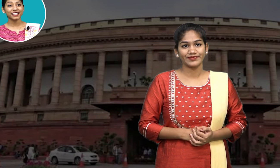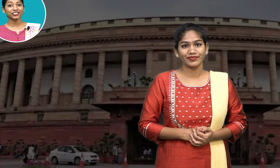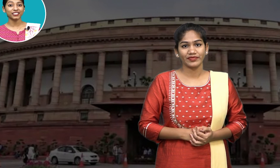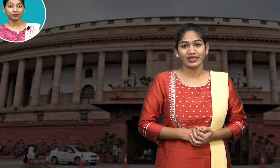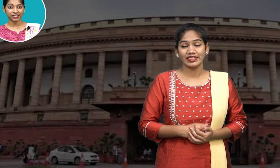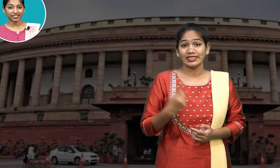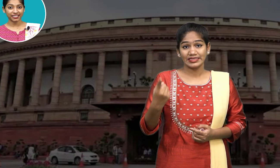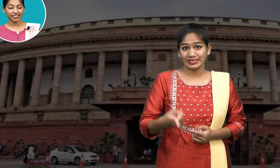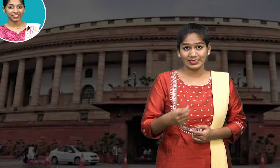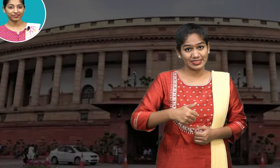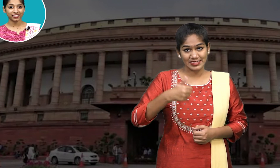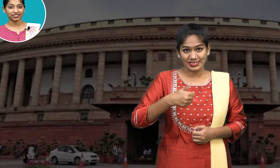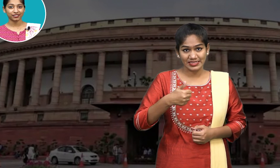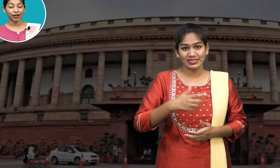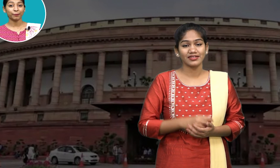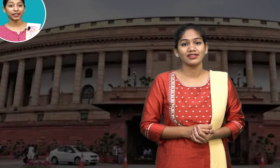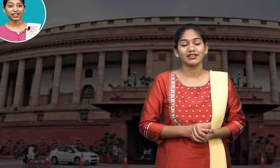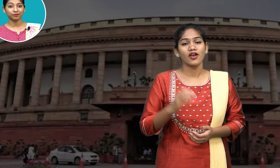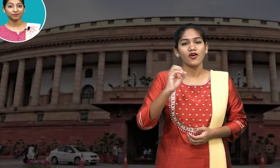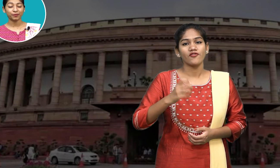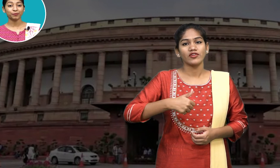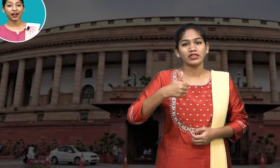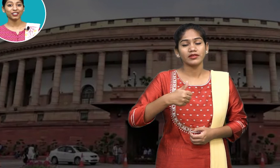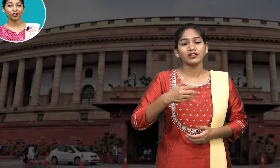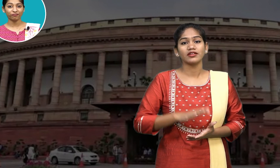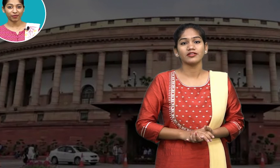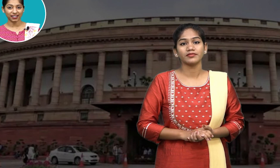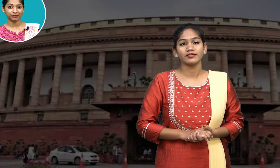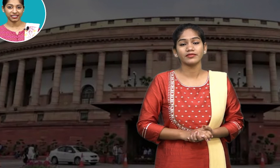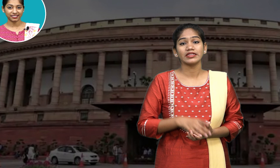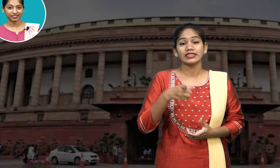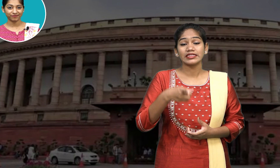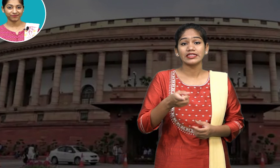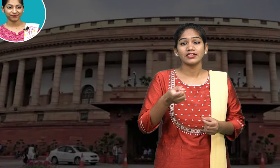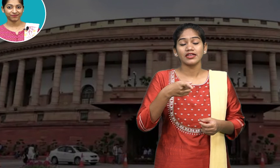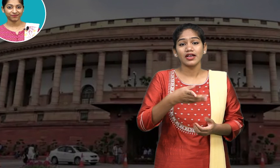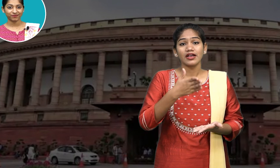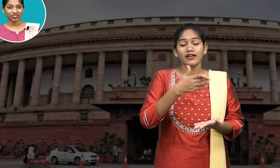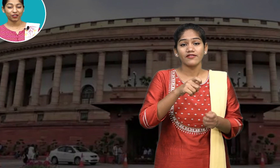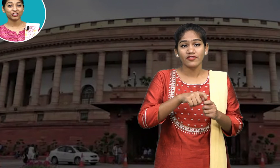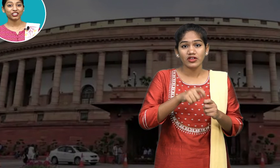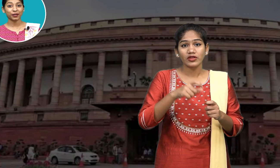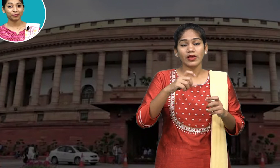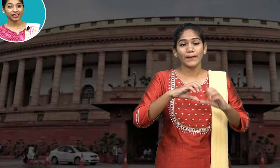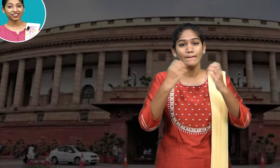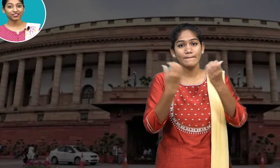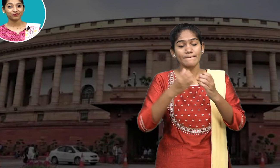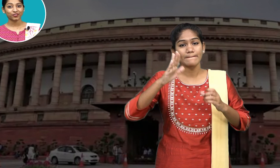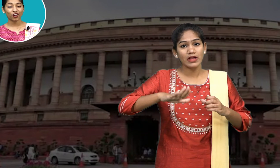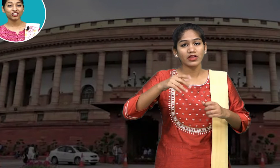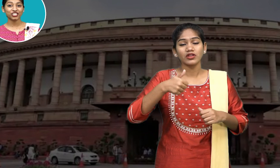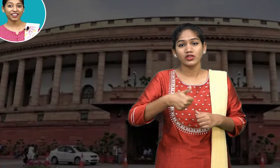The elected representatives become part of Parliament, which can